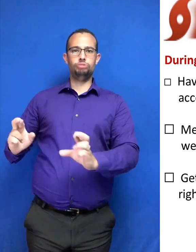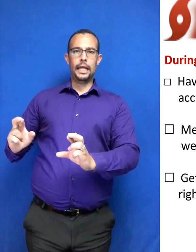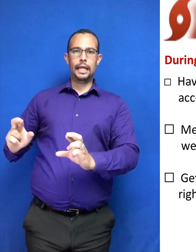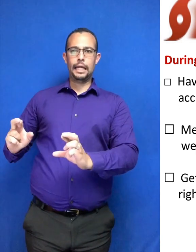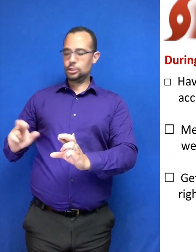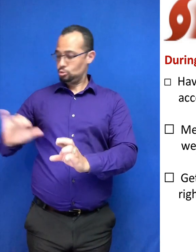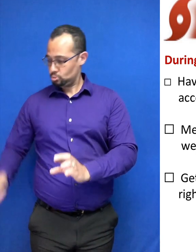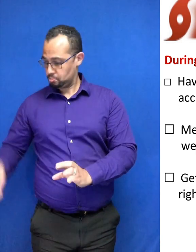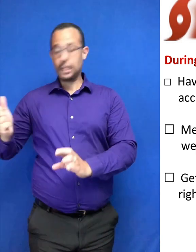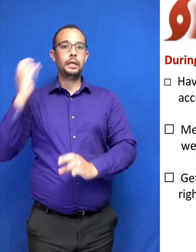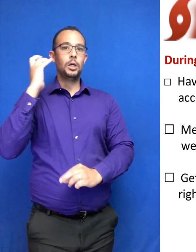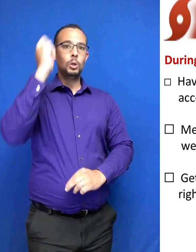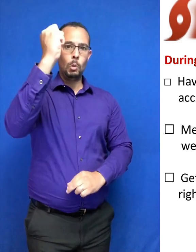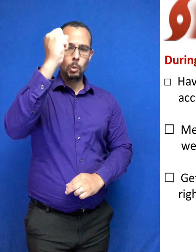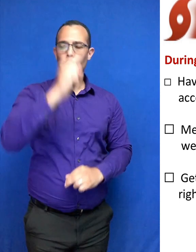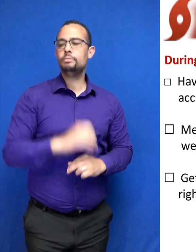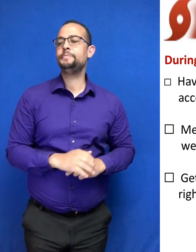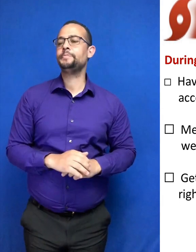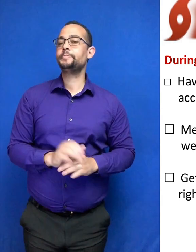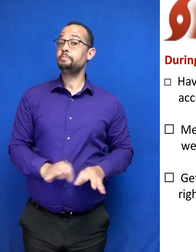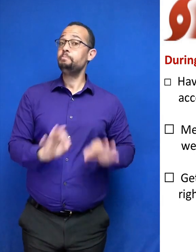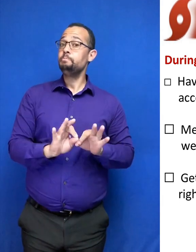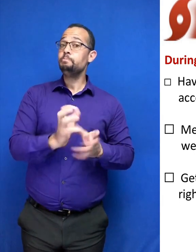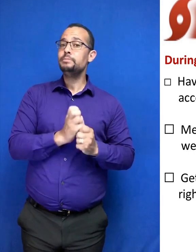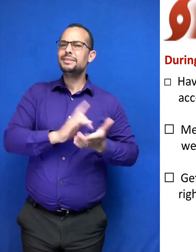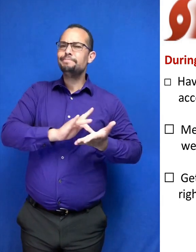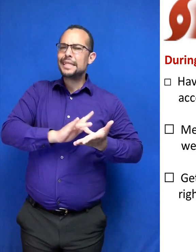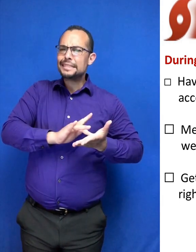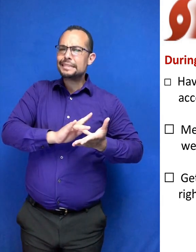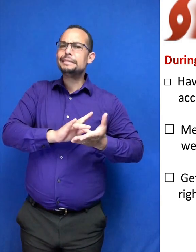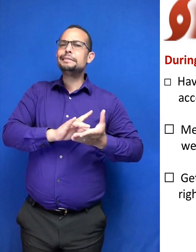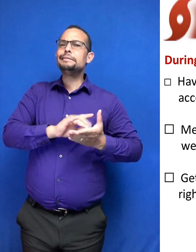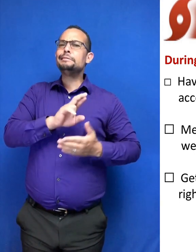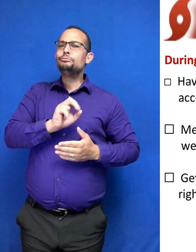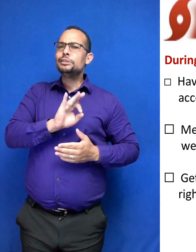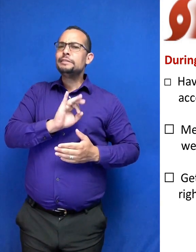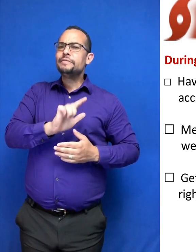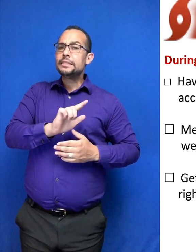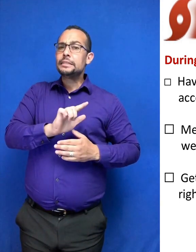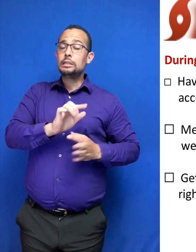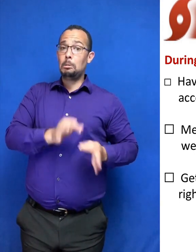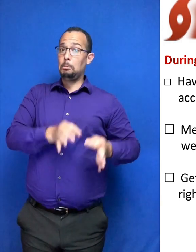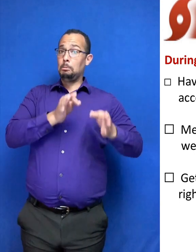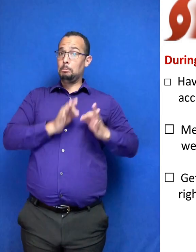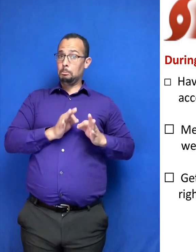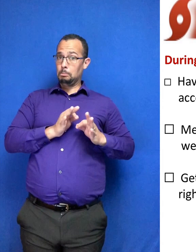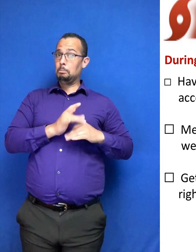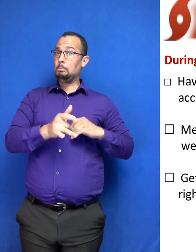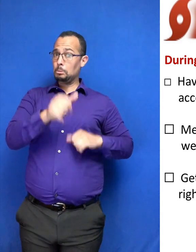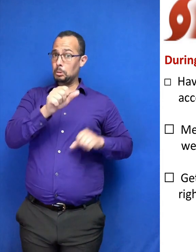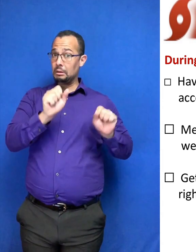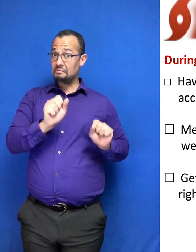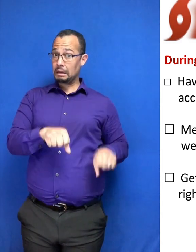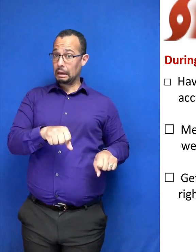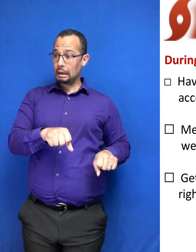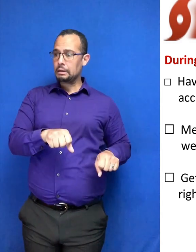Make sure your medicines are refilled. Get early refills when possible. Your packed bags need to have a